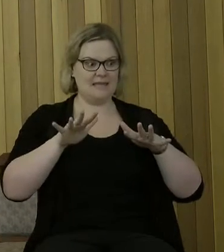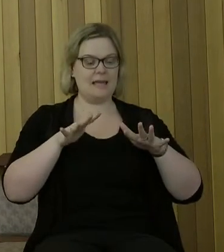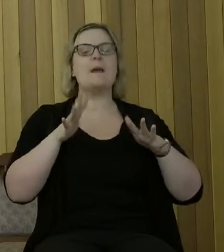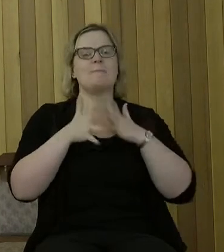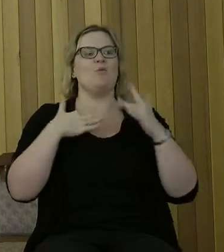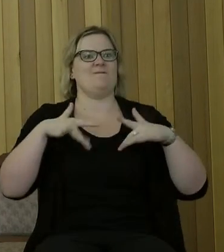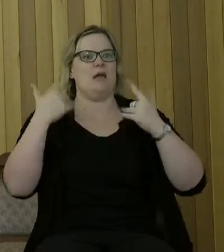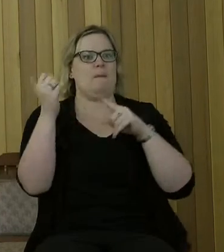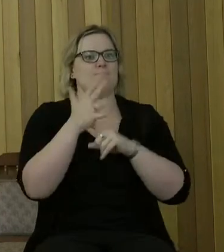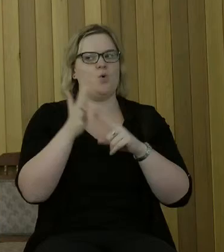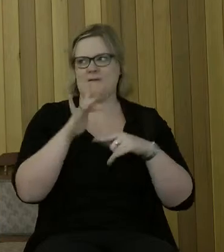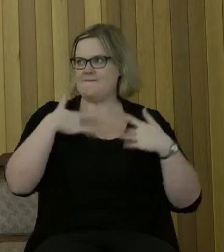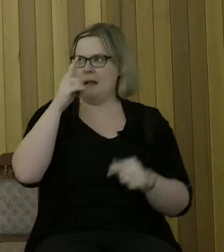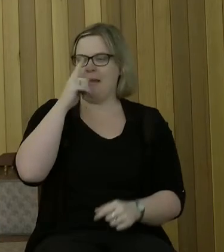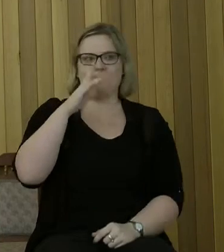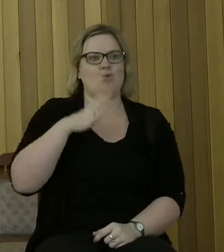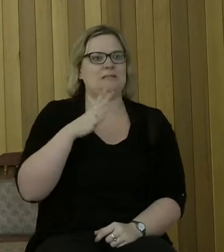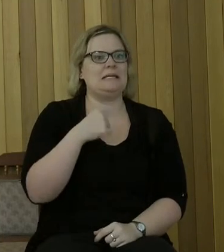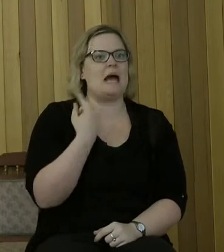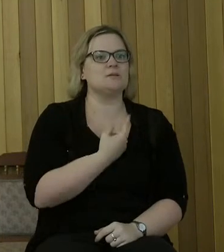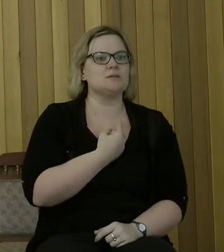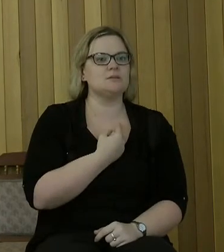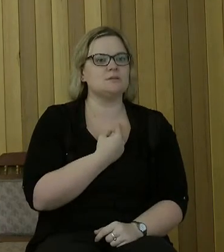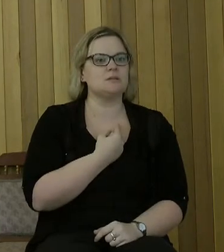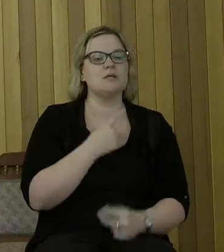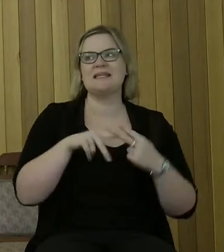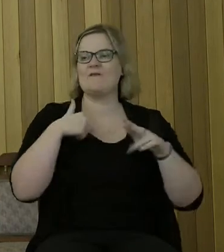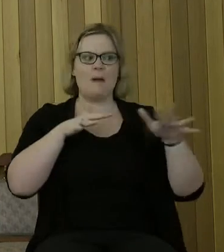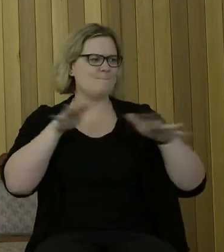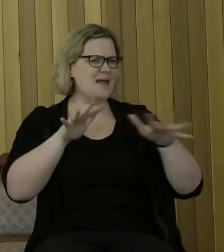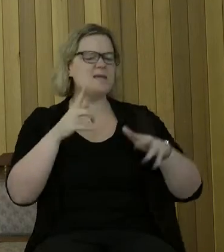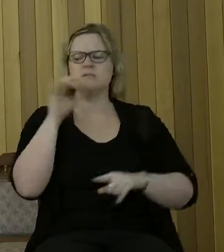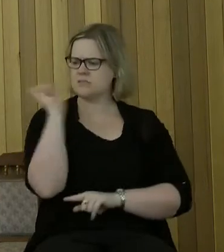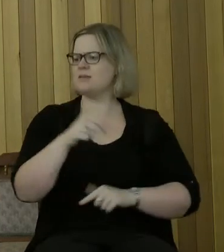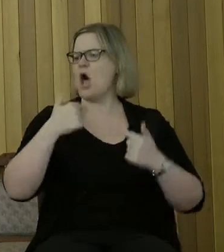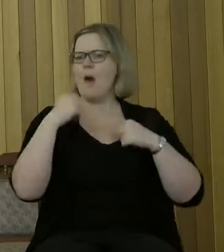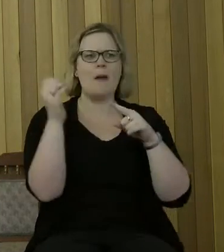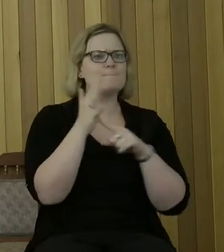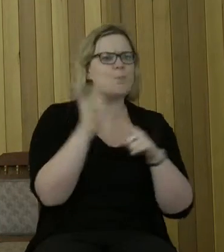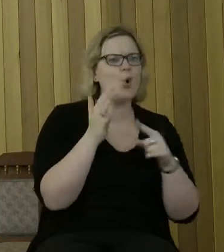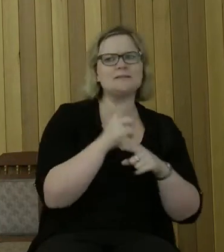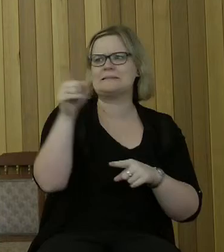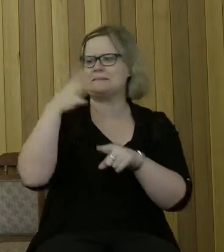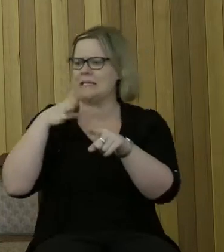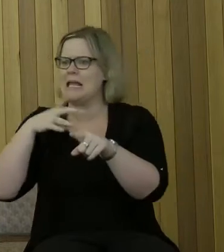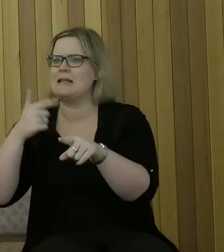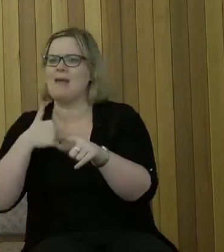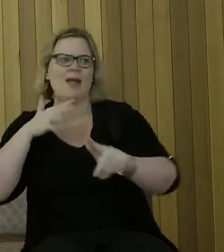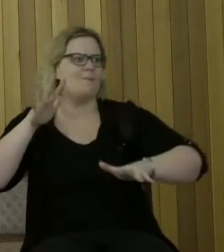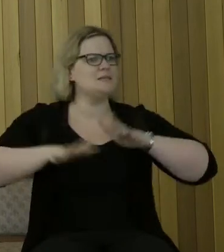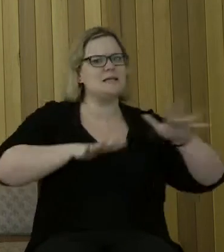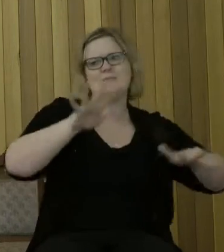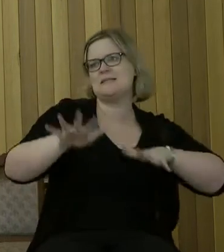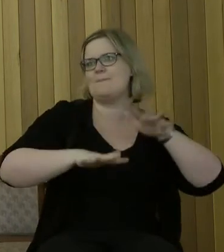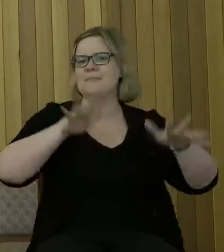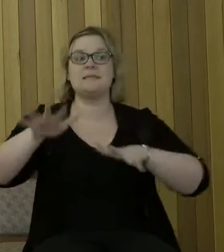needed. It's just a habitual thing because it makes us feel, hey, we're important, hey, we're needed, and so we feel our lives just